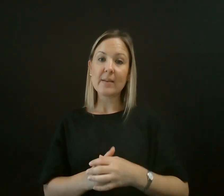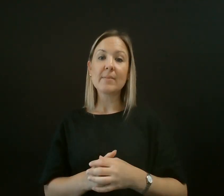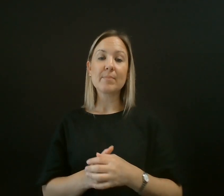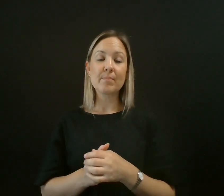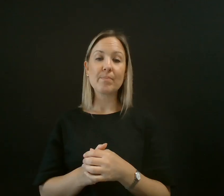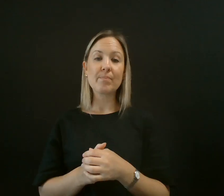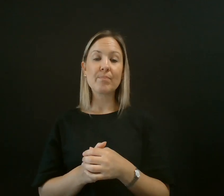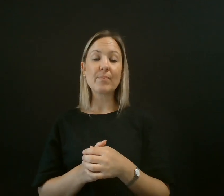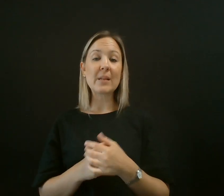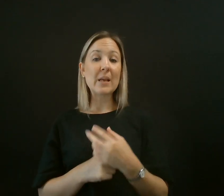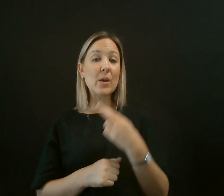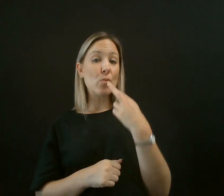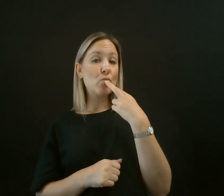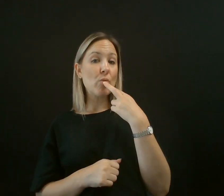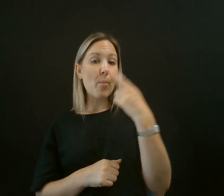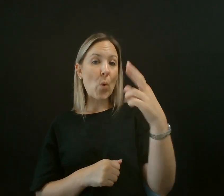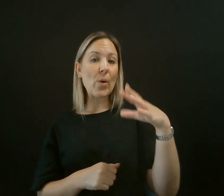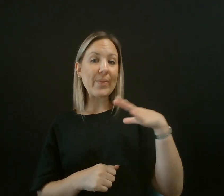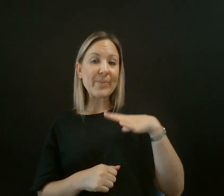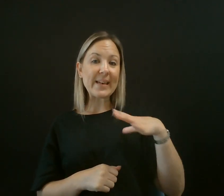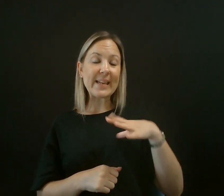to report the need for any repairs or maintenance,